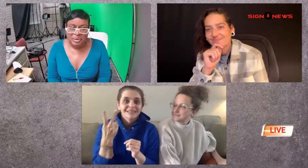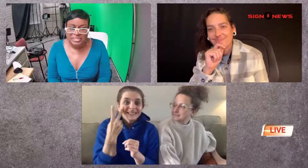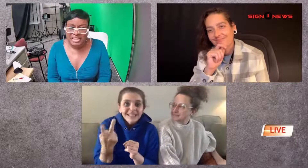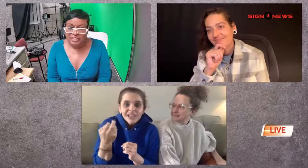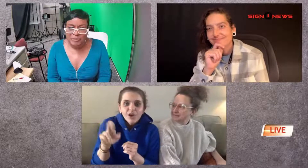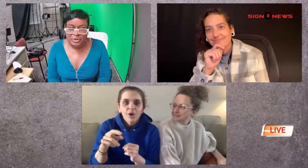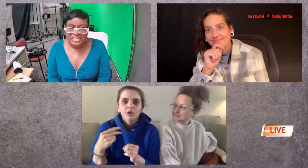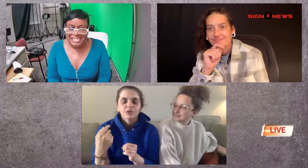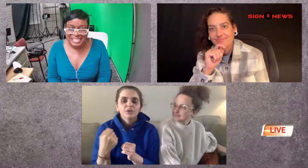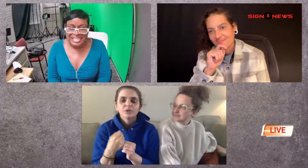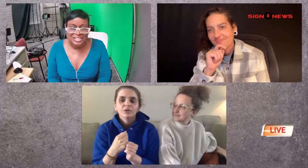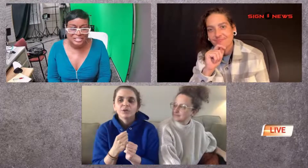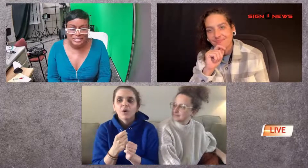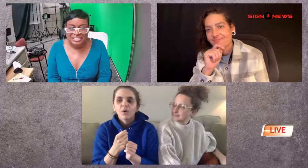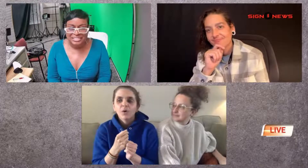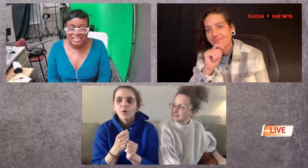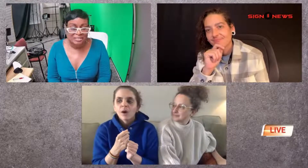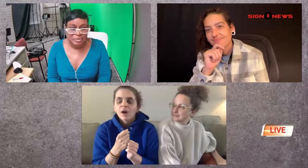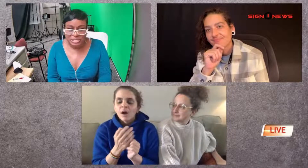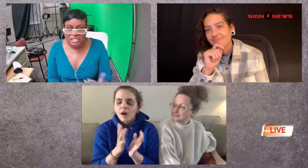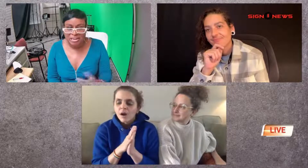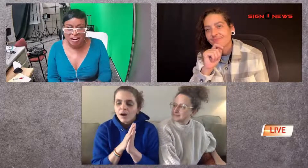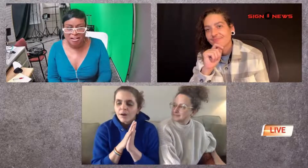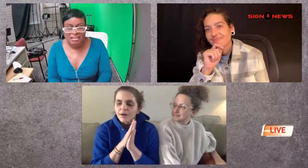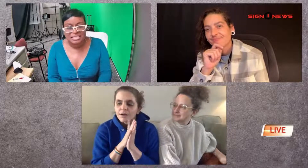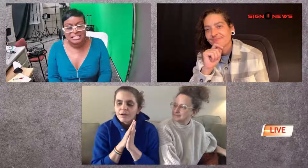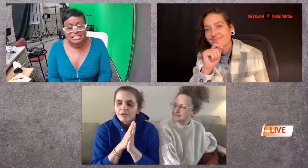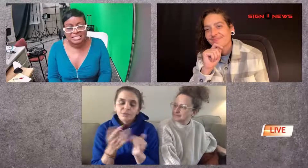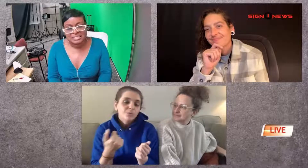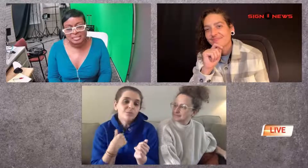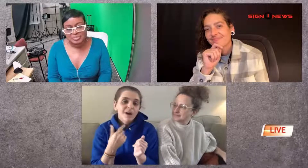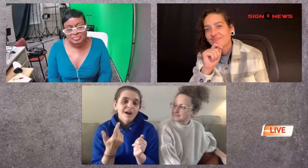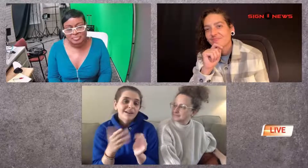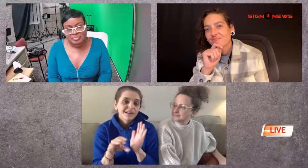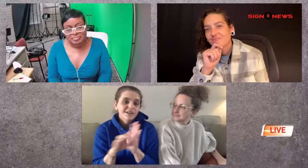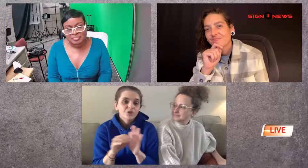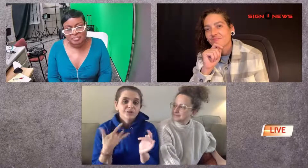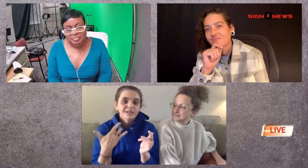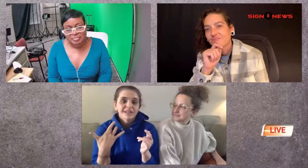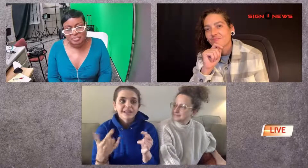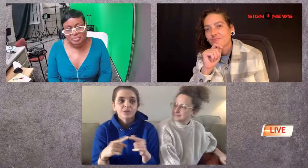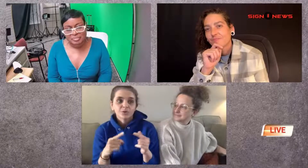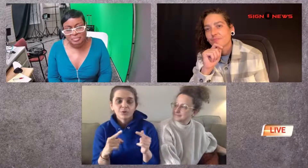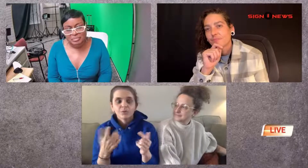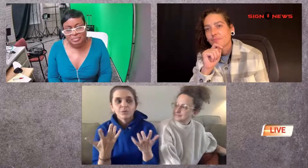We always kind of look forward to seeing each other, and I look forward to seeing her.